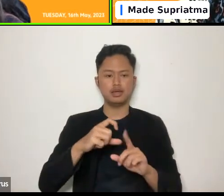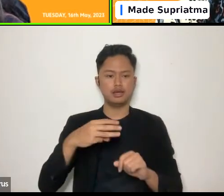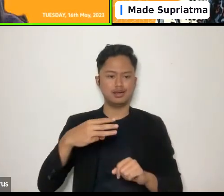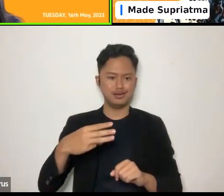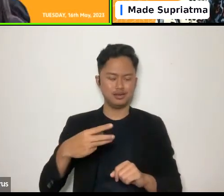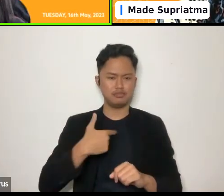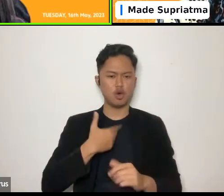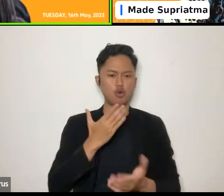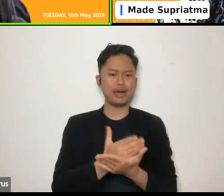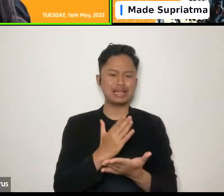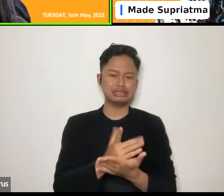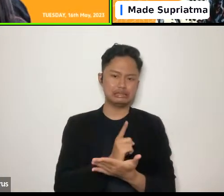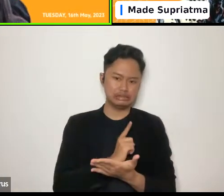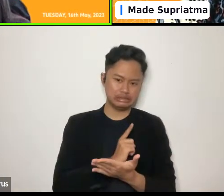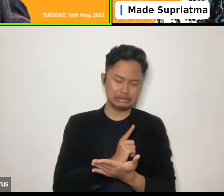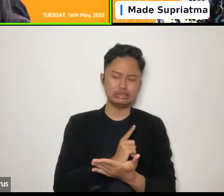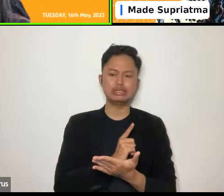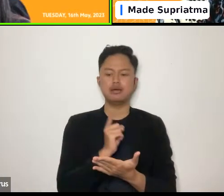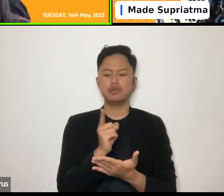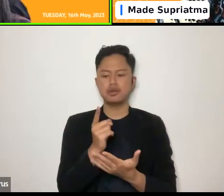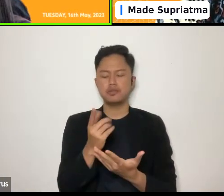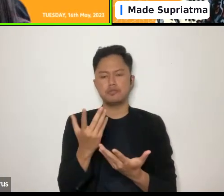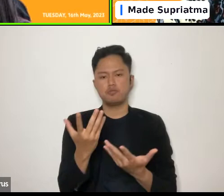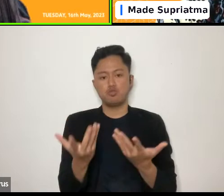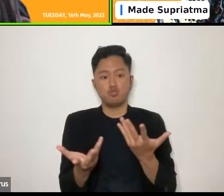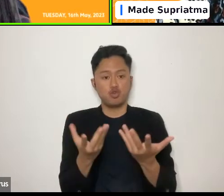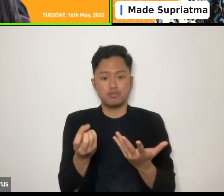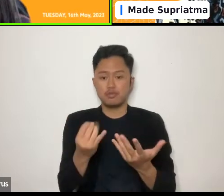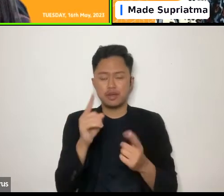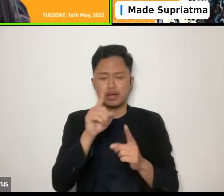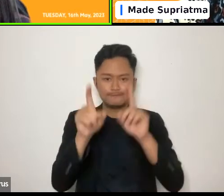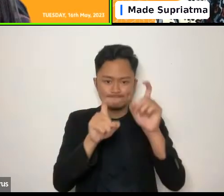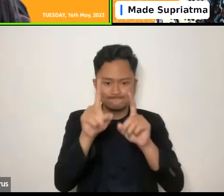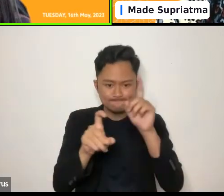ourselves here because apparently there have been several questions